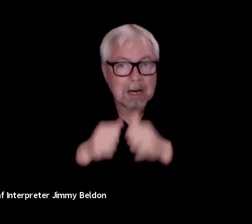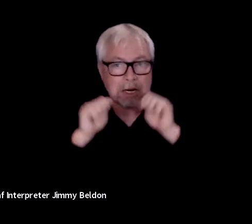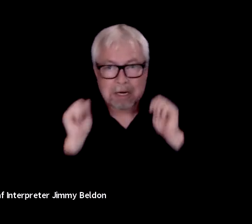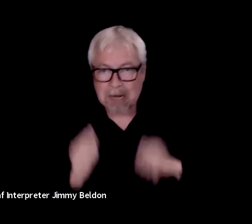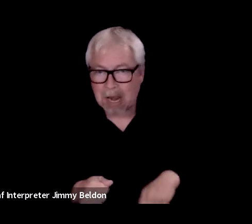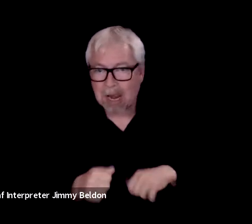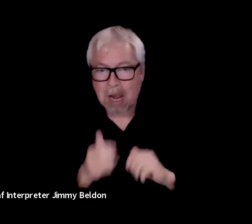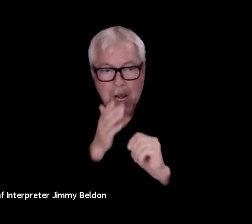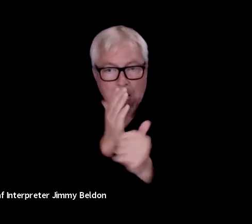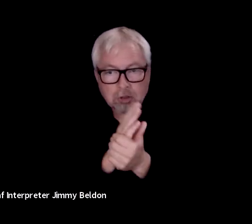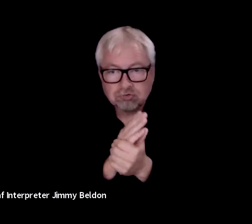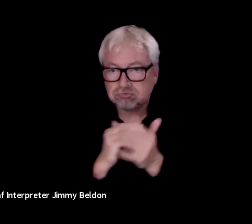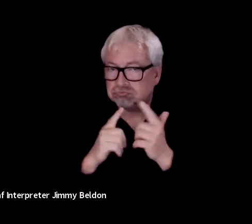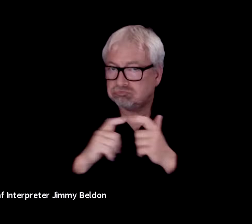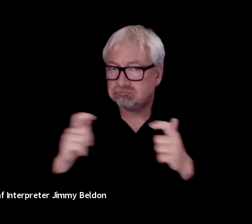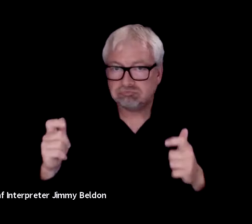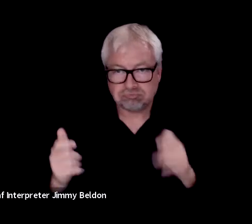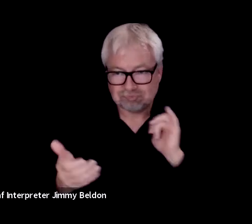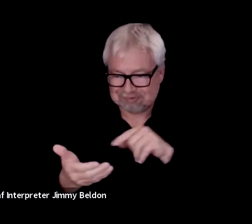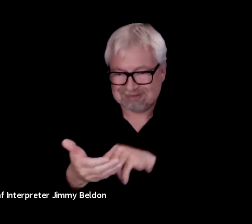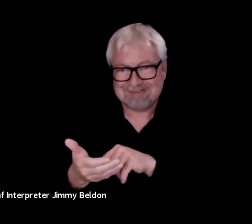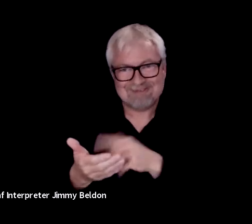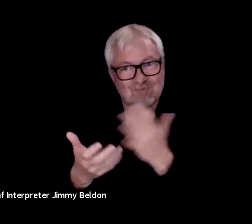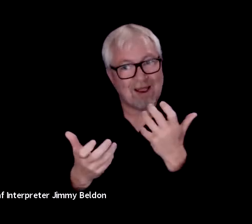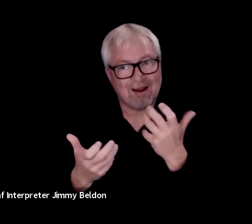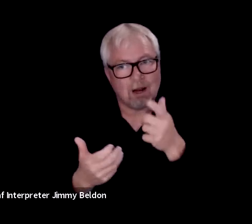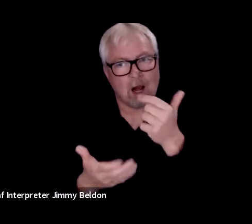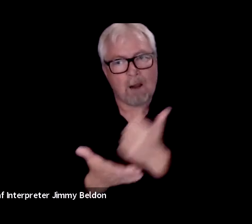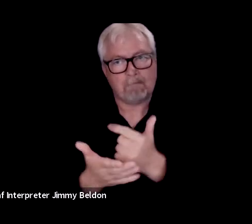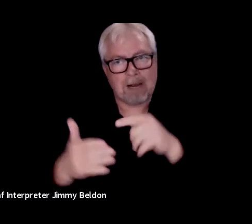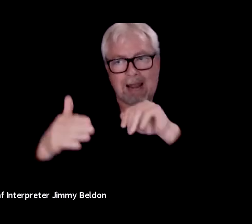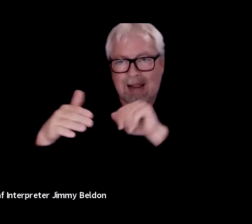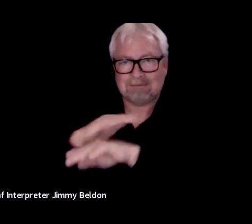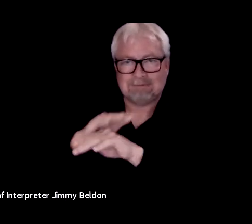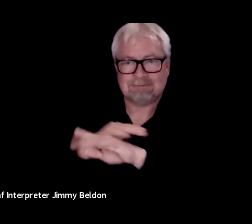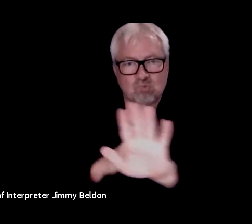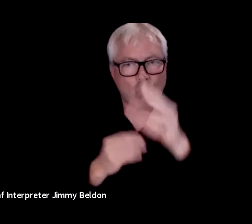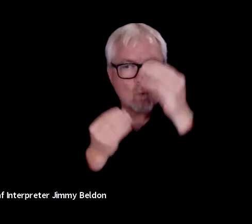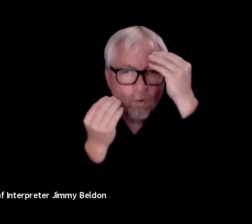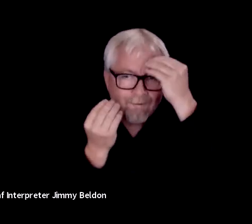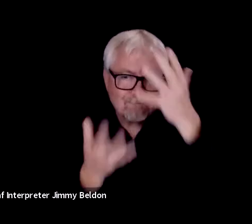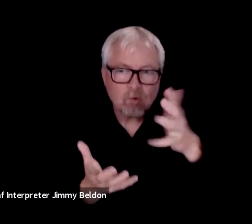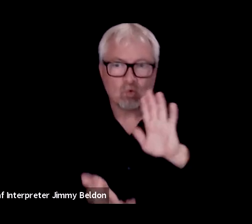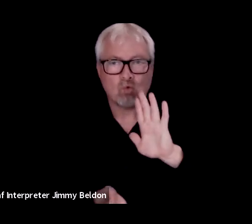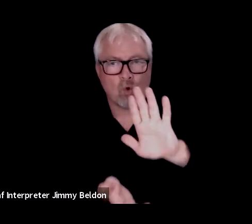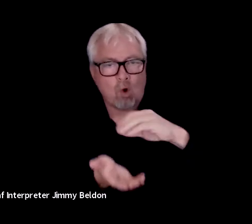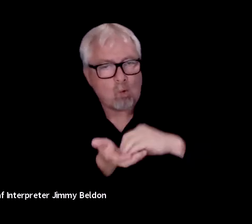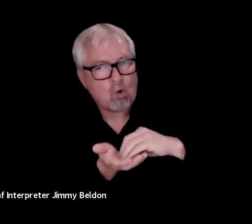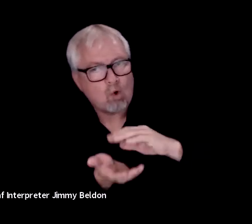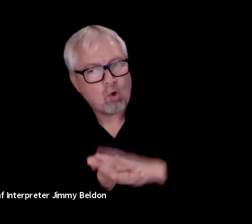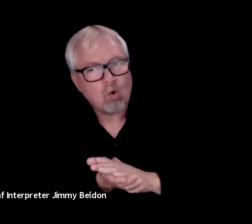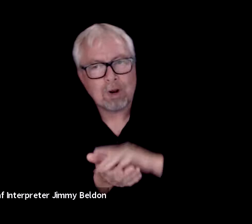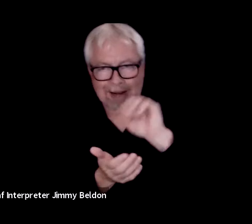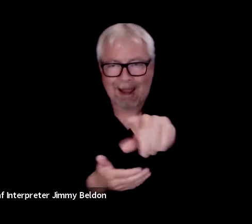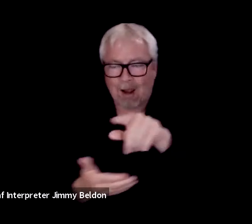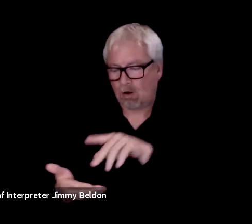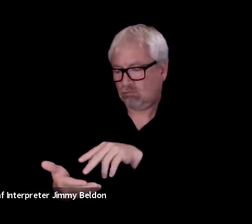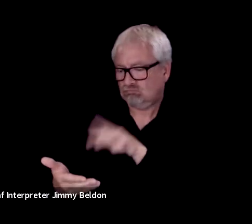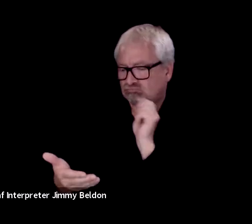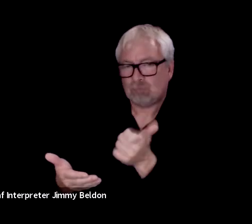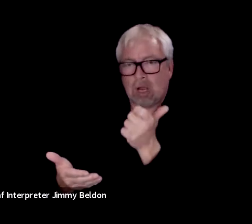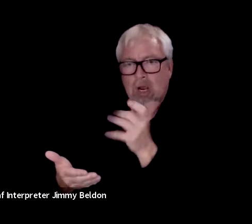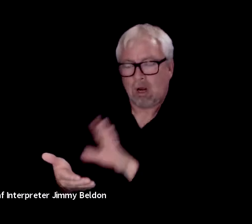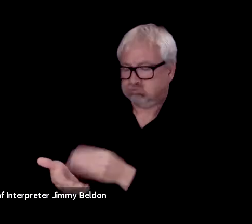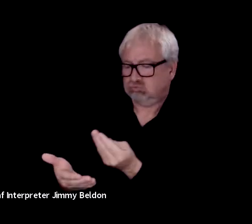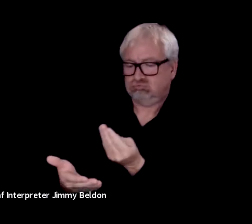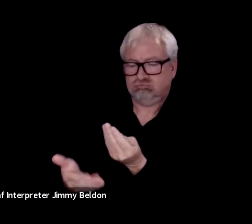accessible immunization records. Until now, Minnesotans wanting their MIC record needed to go to the MDH website and